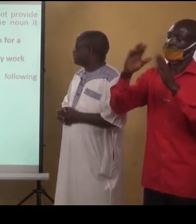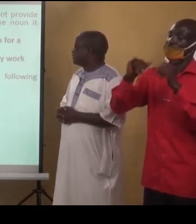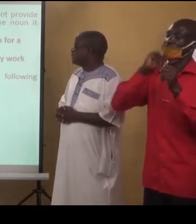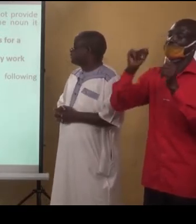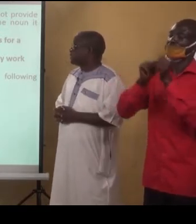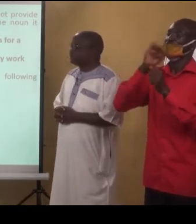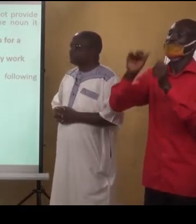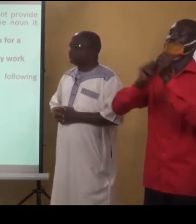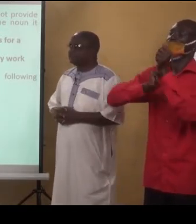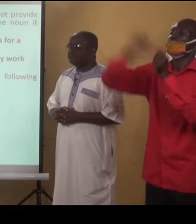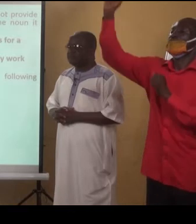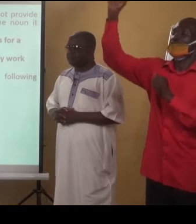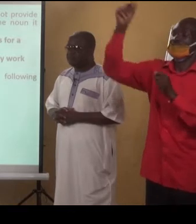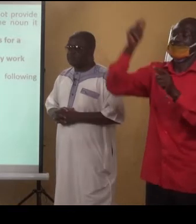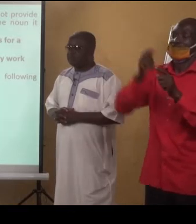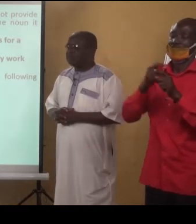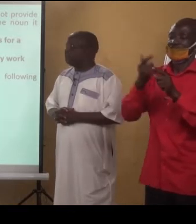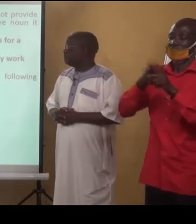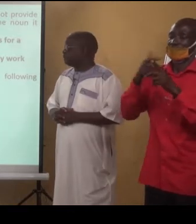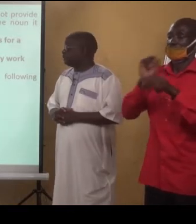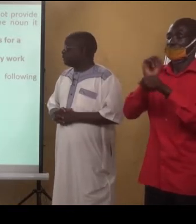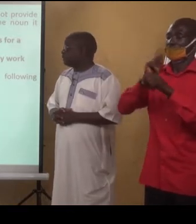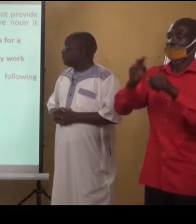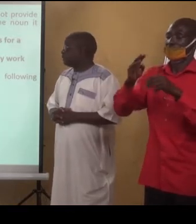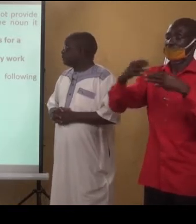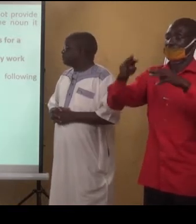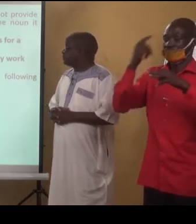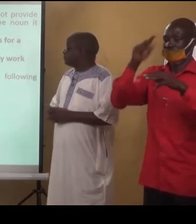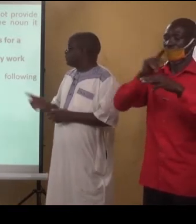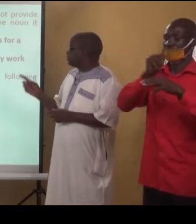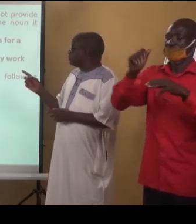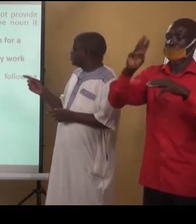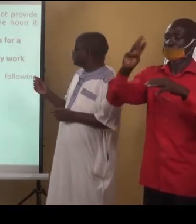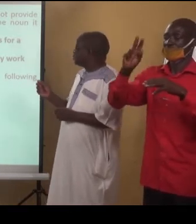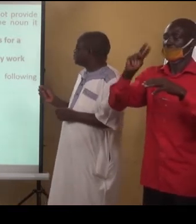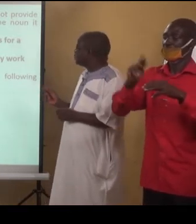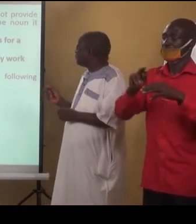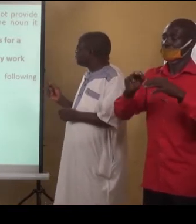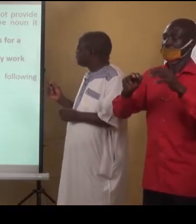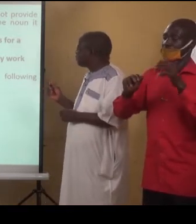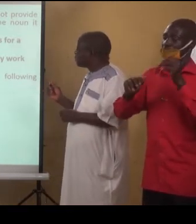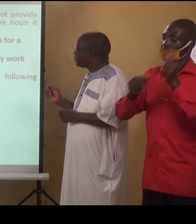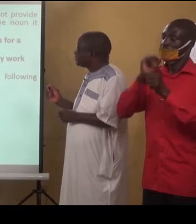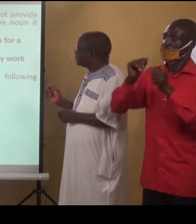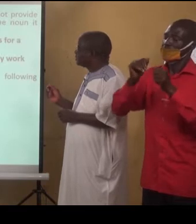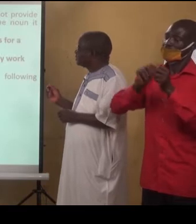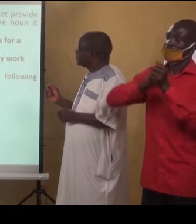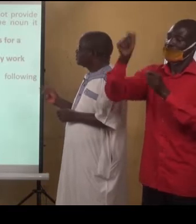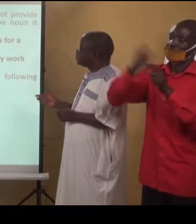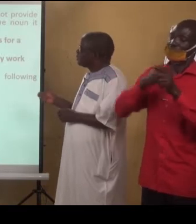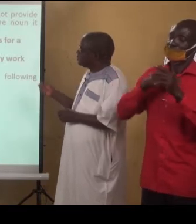workplace, sells for ₦1 million. So you see, which is too far from my